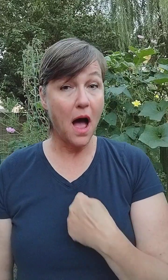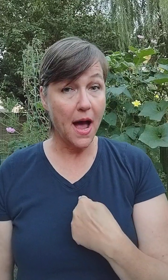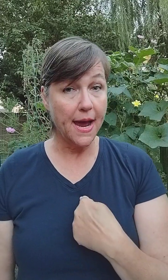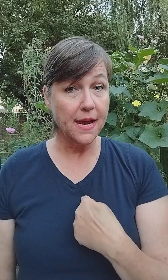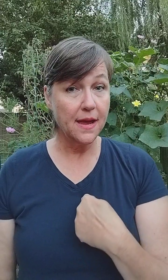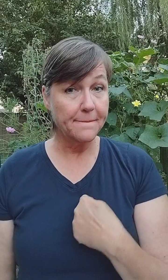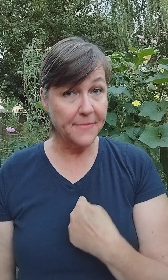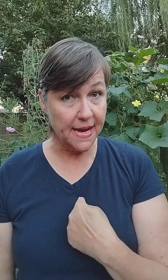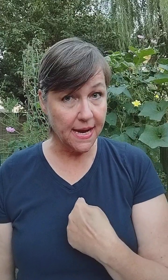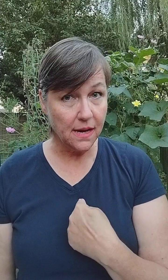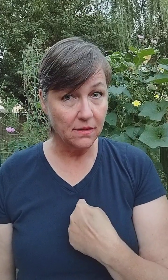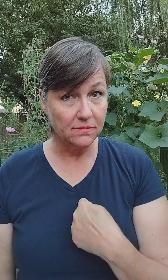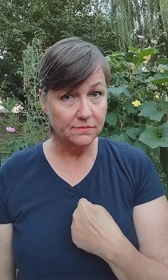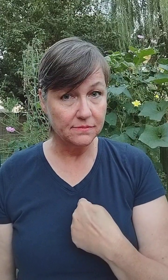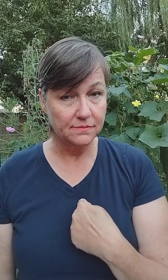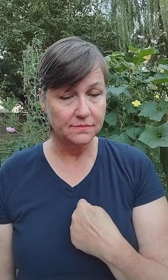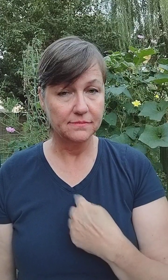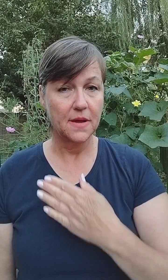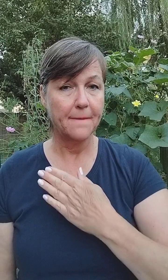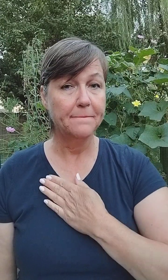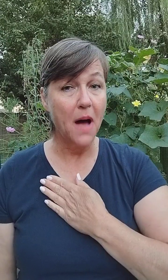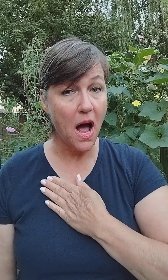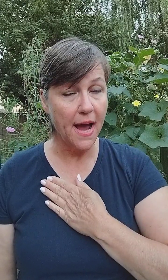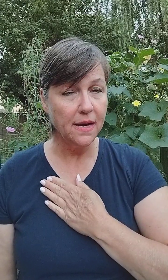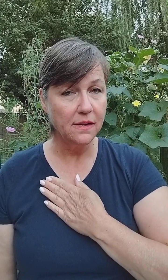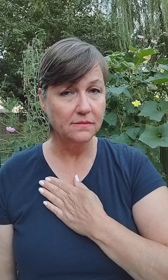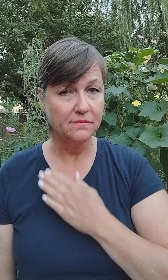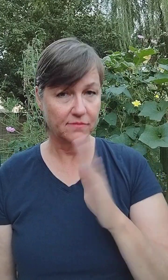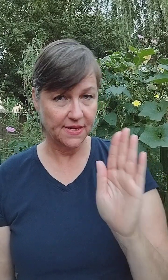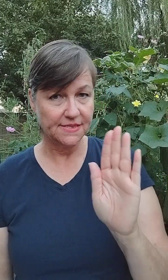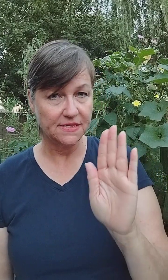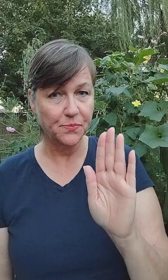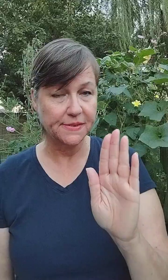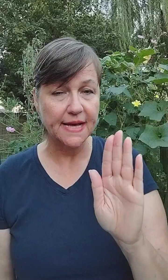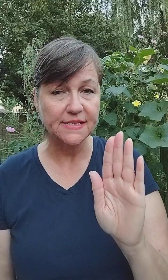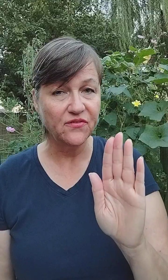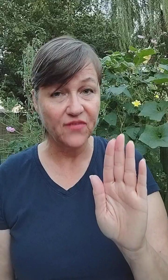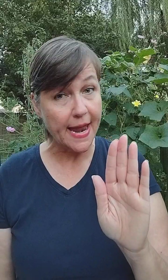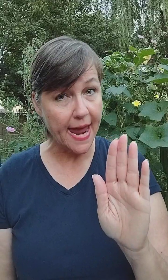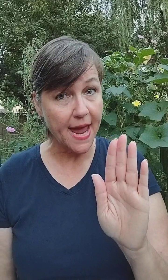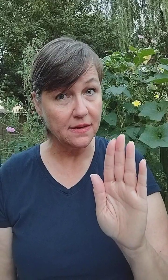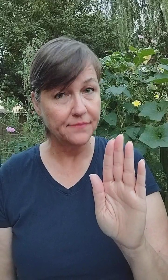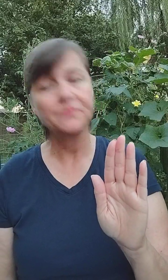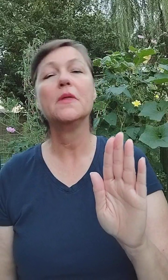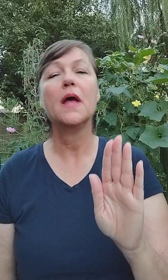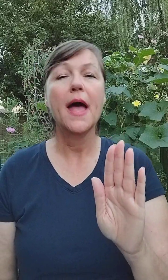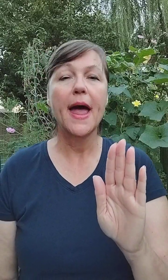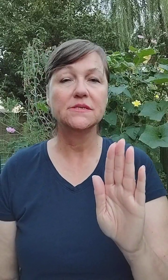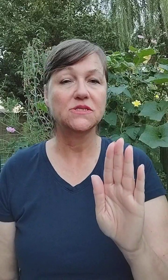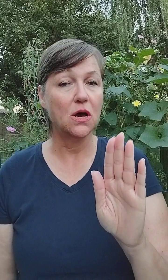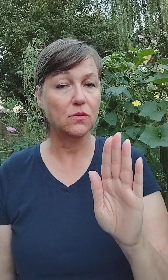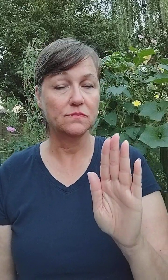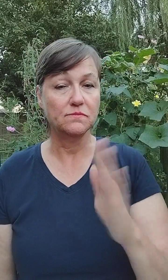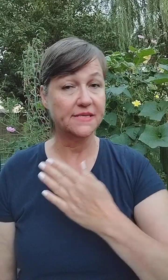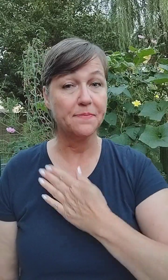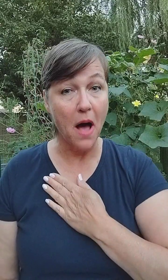I, me, my. This is the possessive flat hand. And so it's my